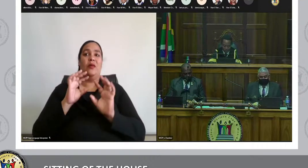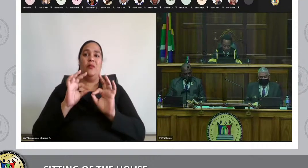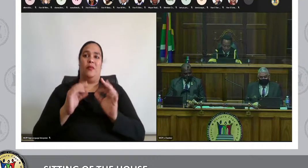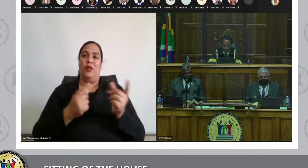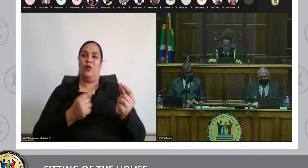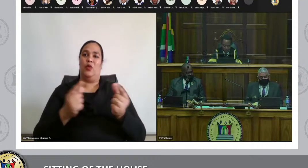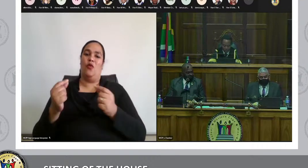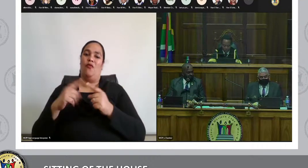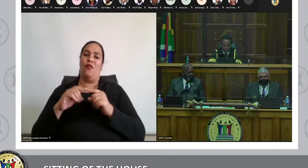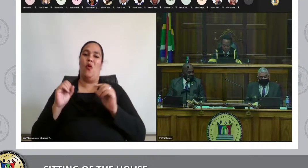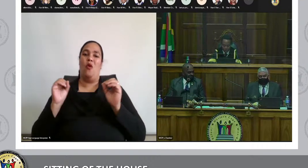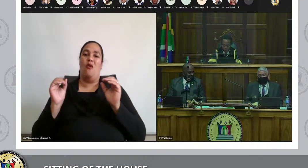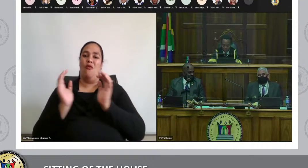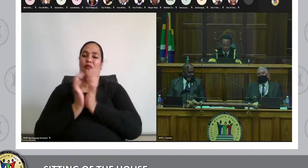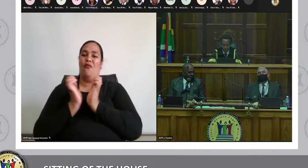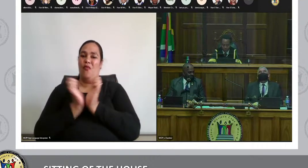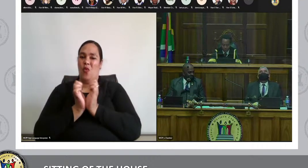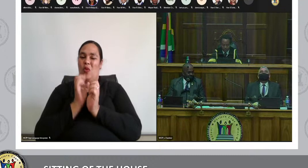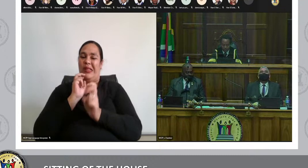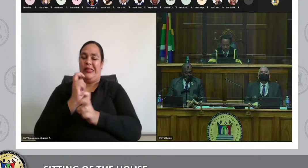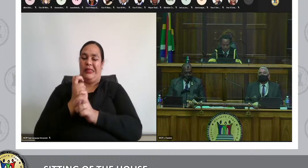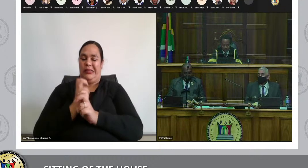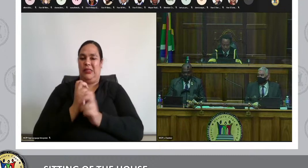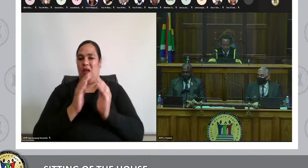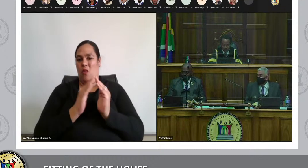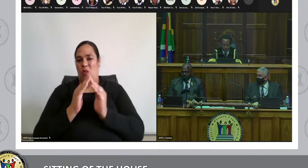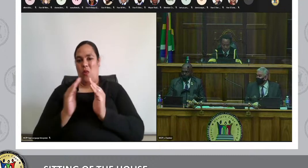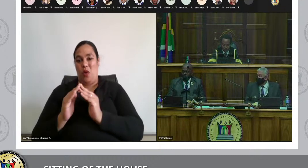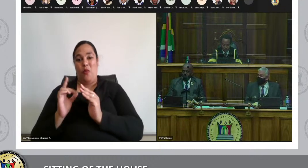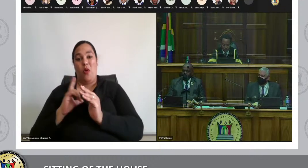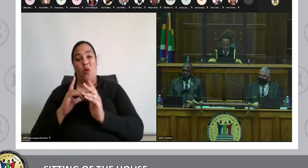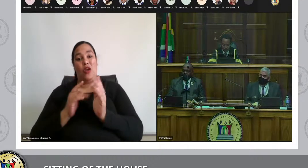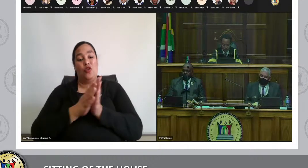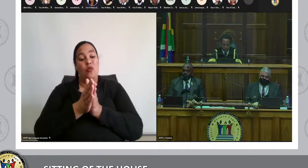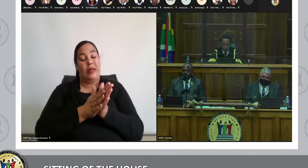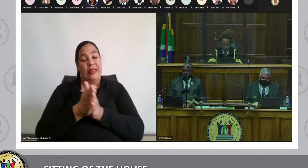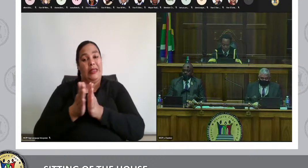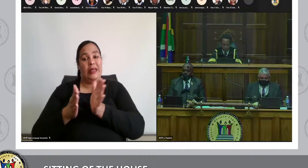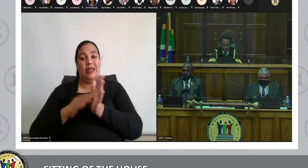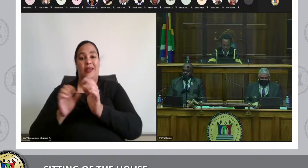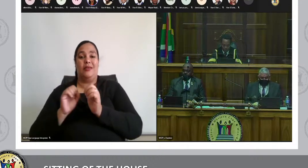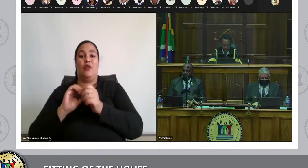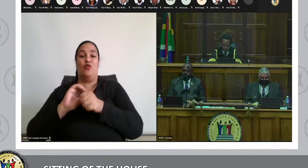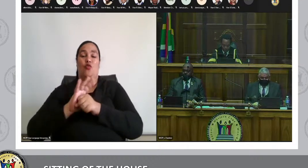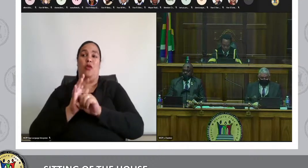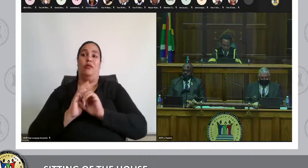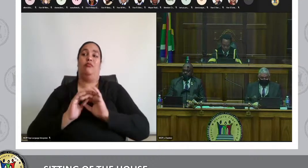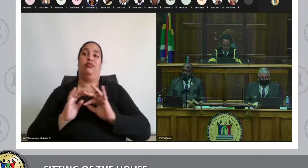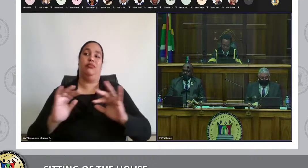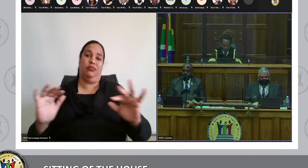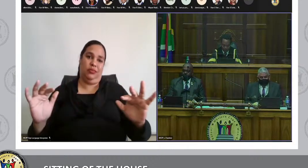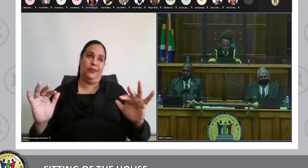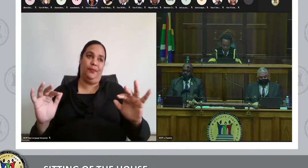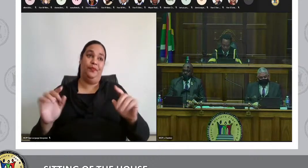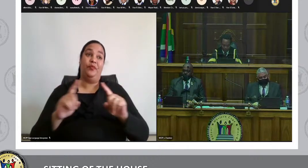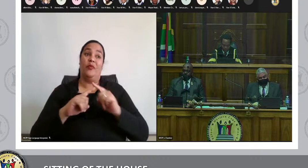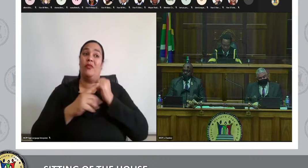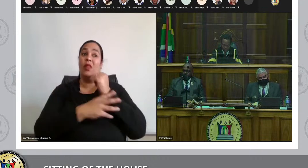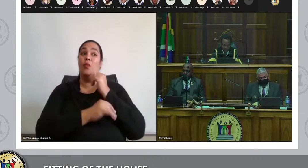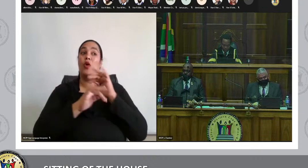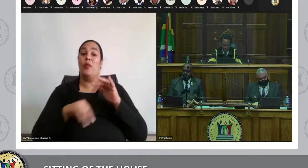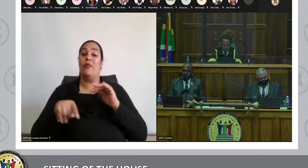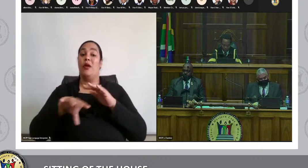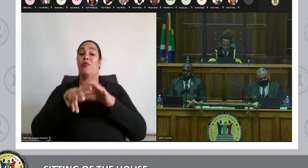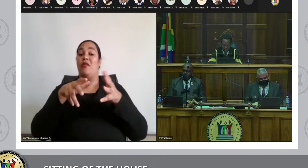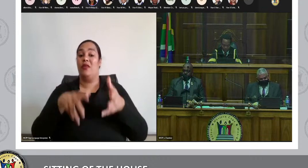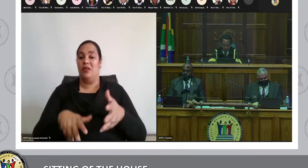of overcrowded informal settlements in order to mitigate against the spread of the COVID-19. The poor people of this